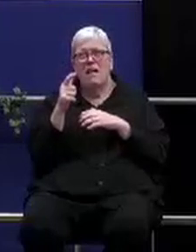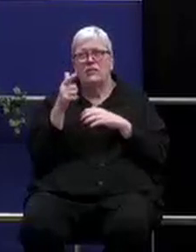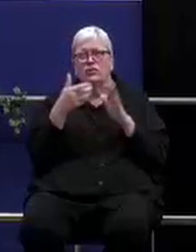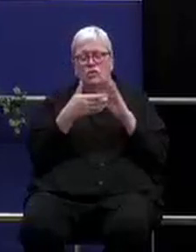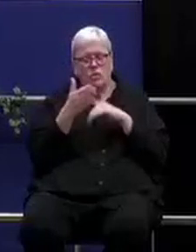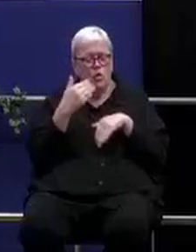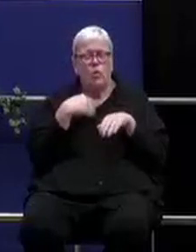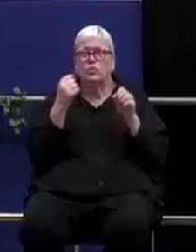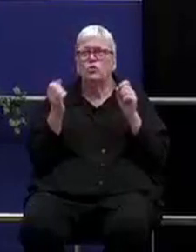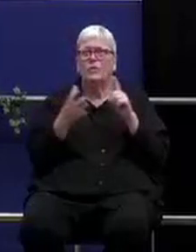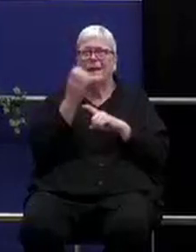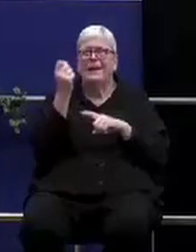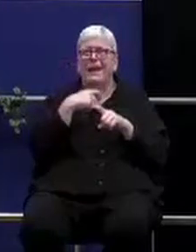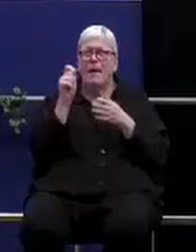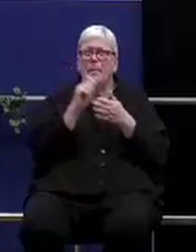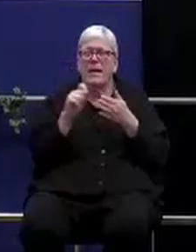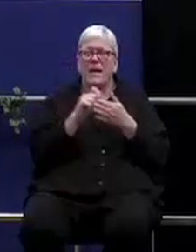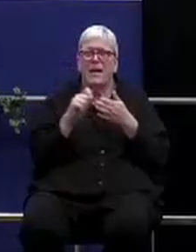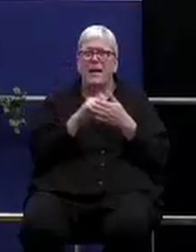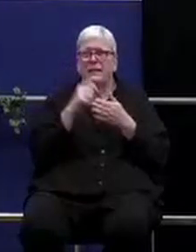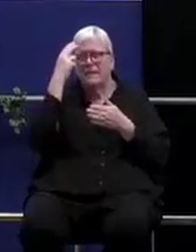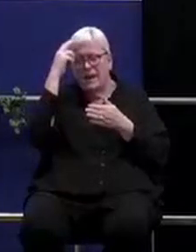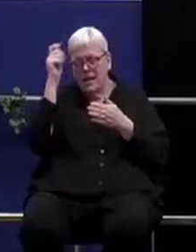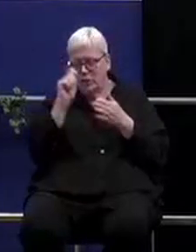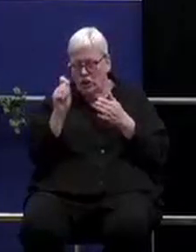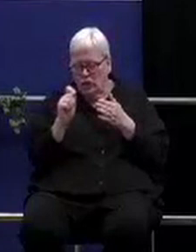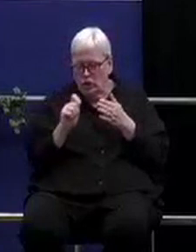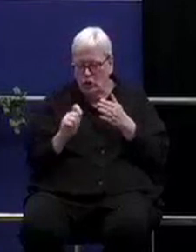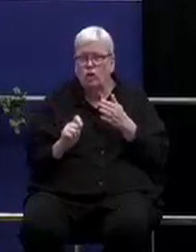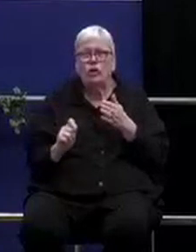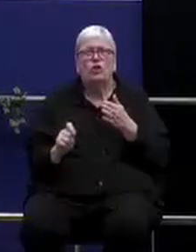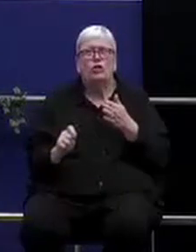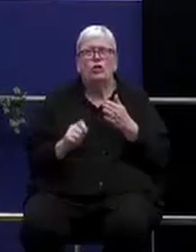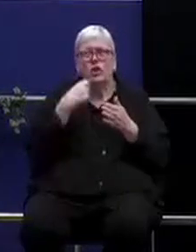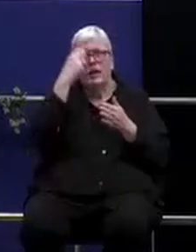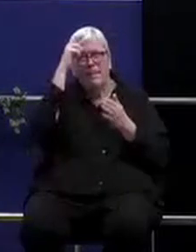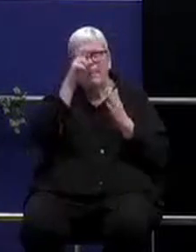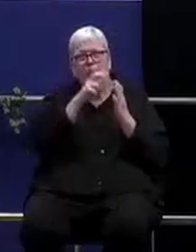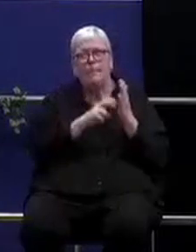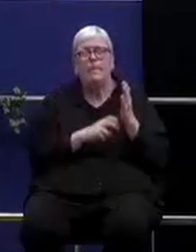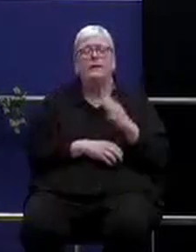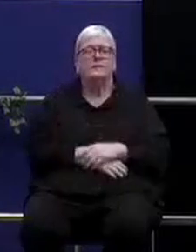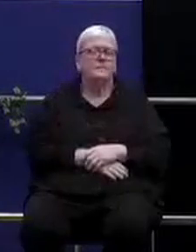would she write? Probably her name, again and again, 1,000 times over.